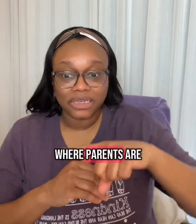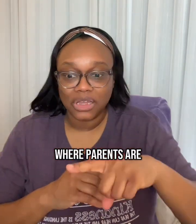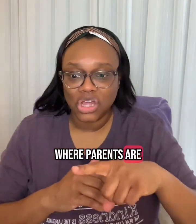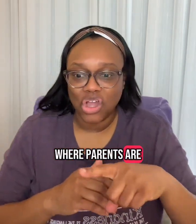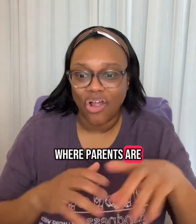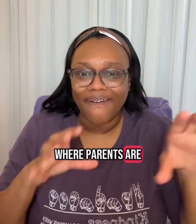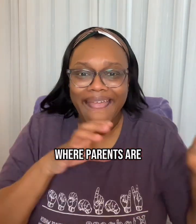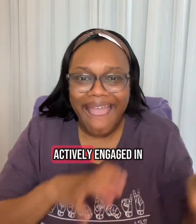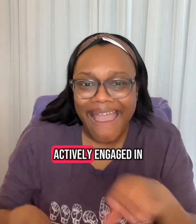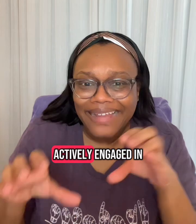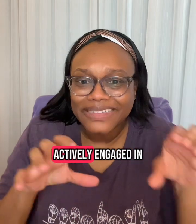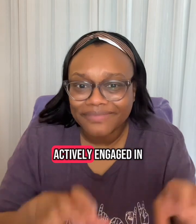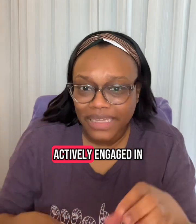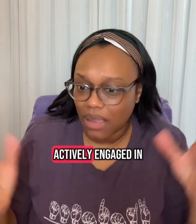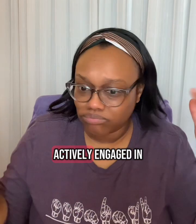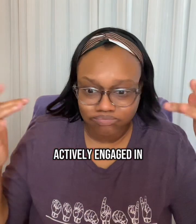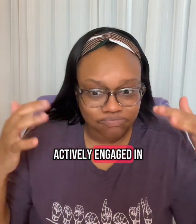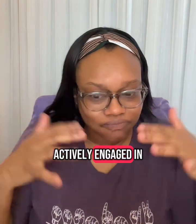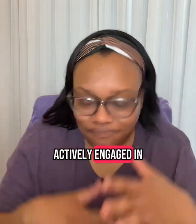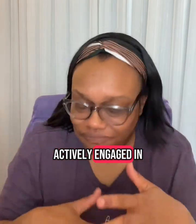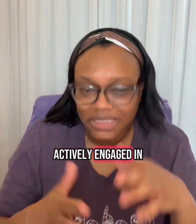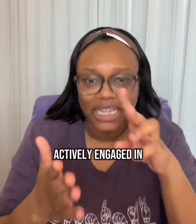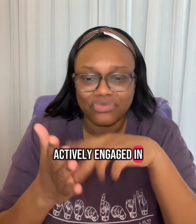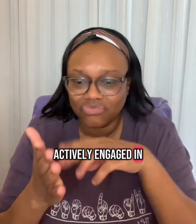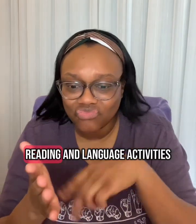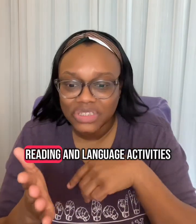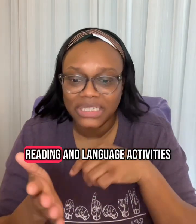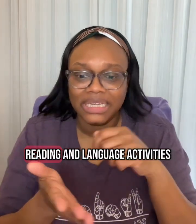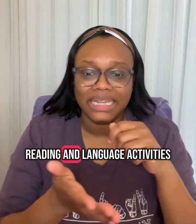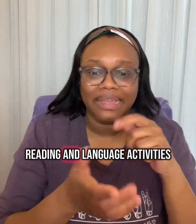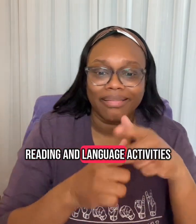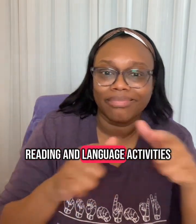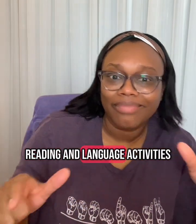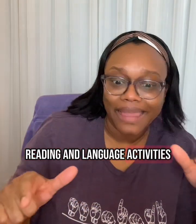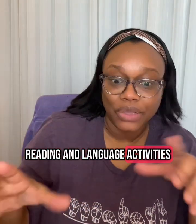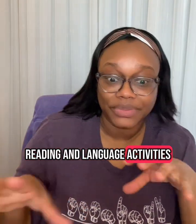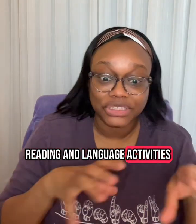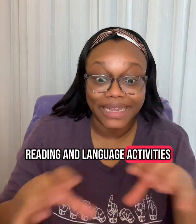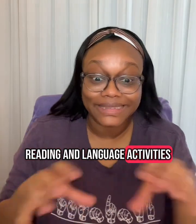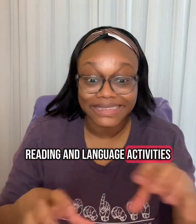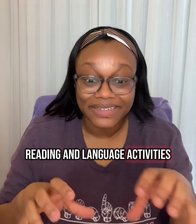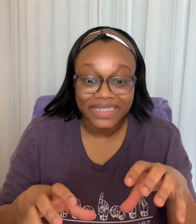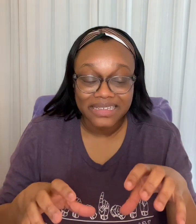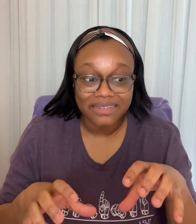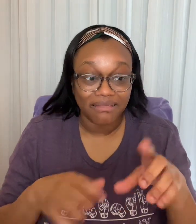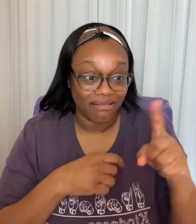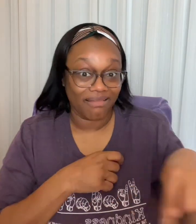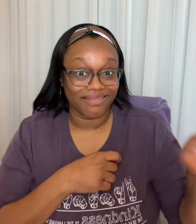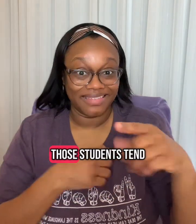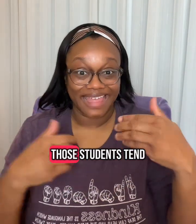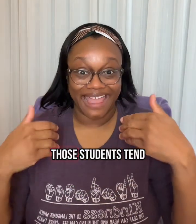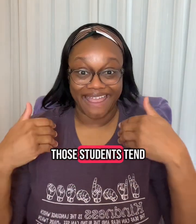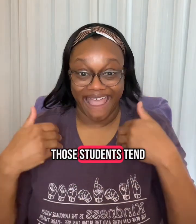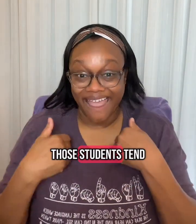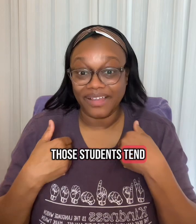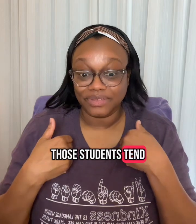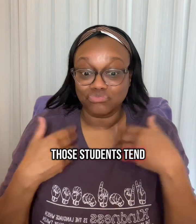are actively engaged in reading and language activities, those students tend to